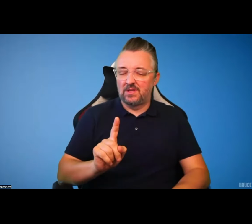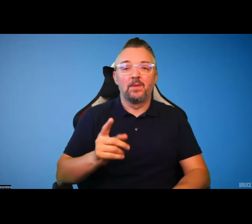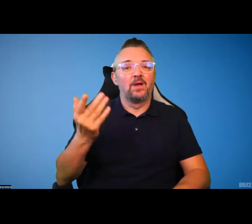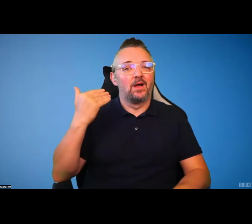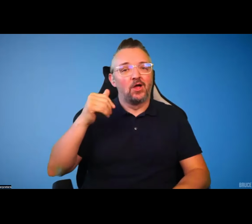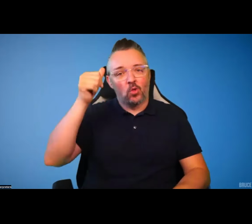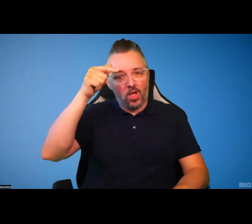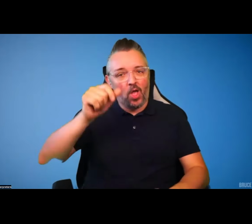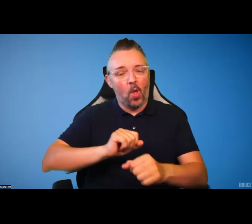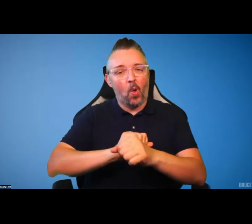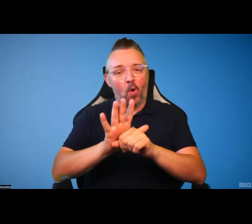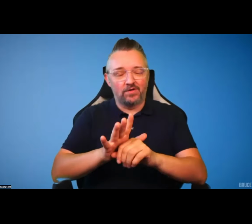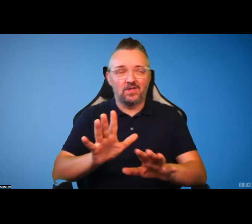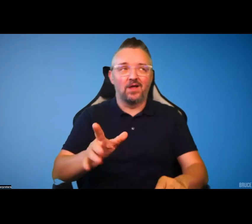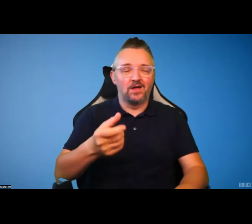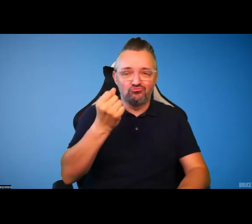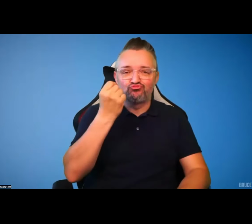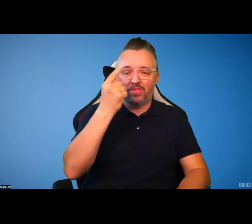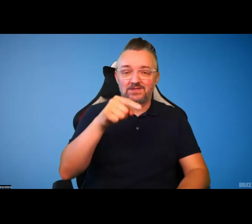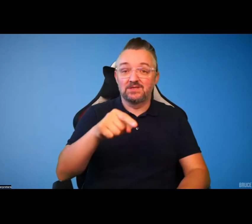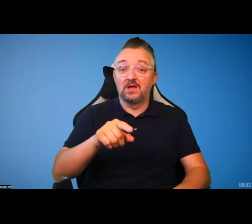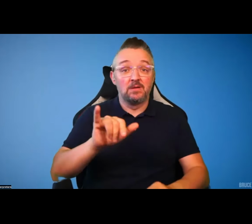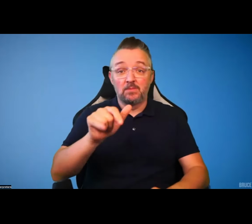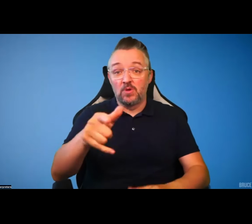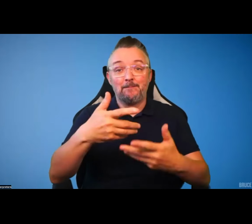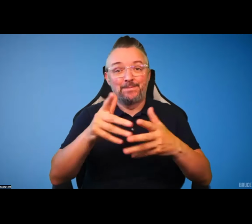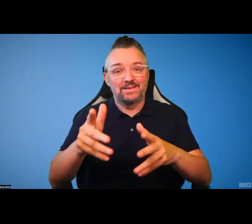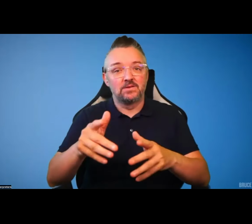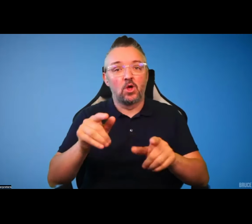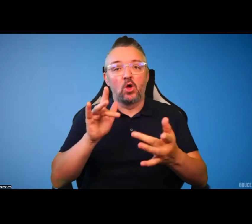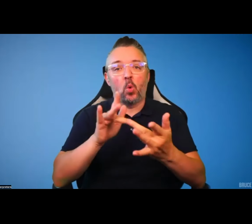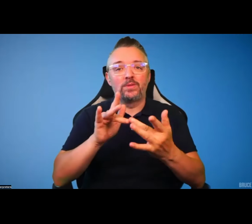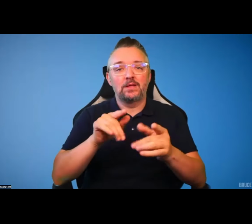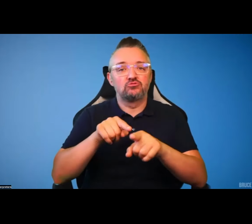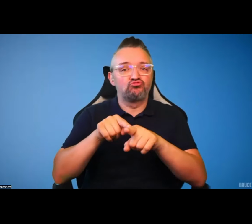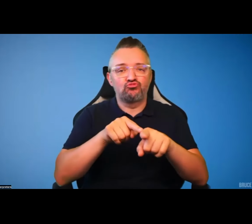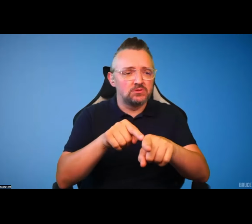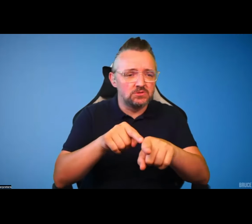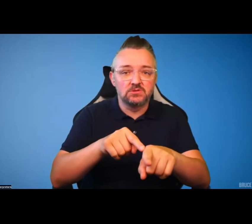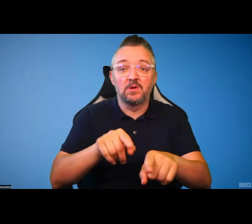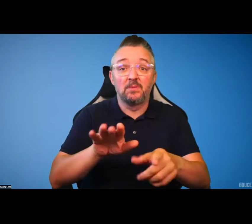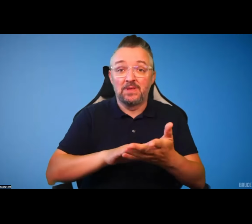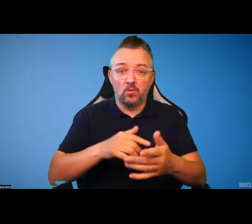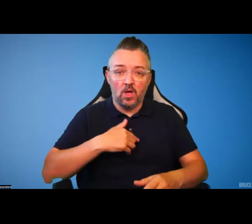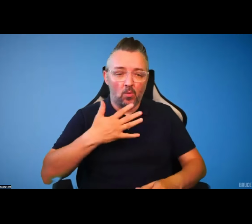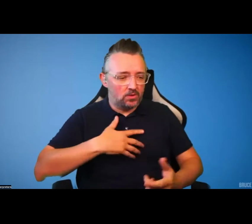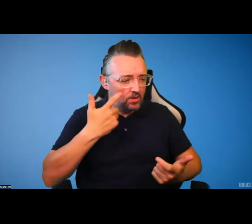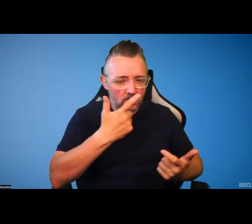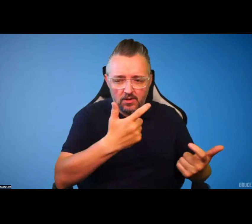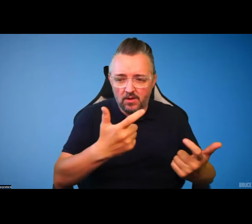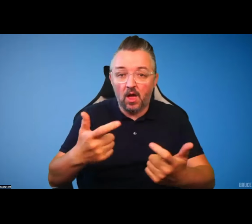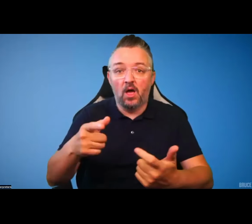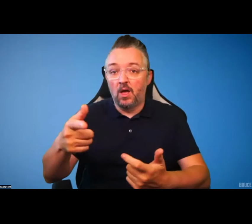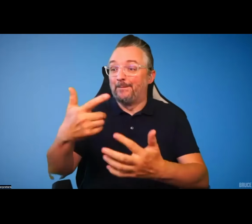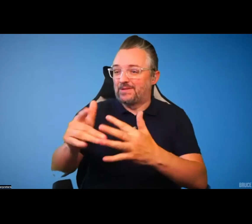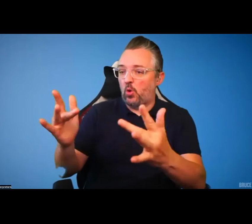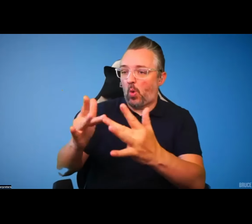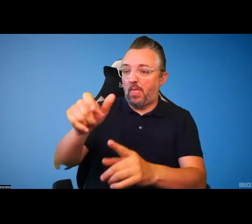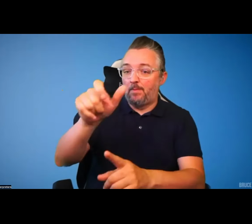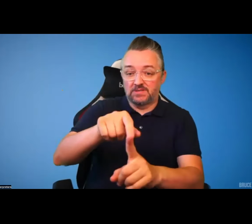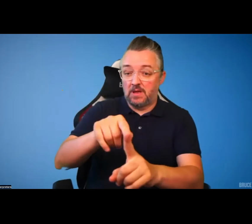it's become pretty easy. You've probably all had some engagement with contact tracing. It's basically trying to find people who've been in contact with someone who might